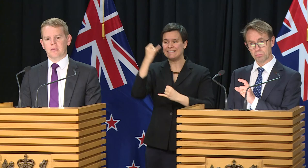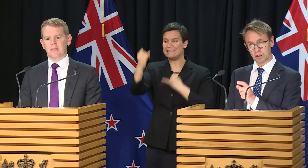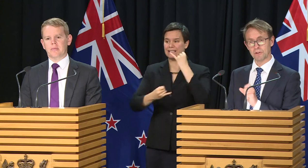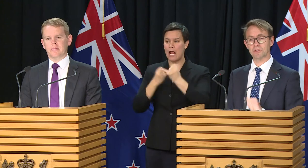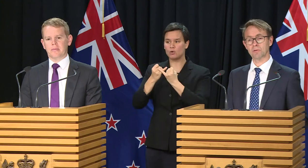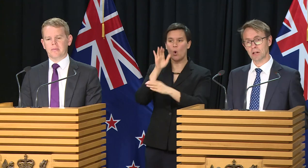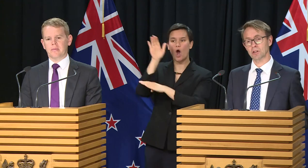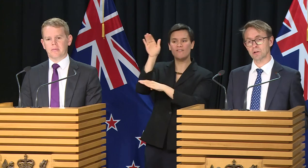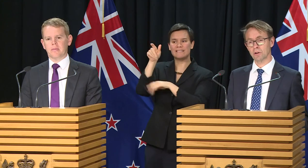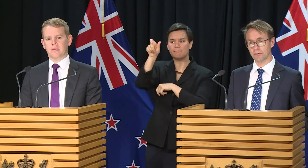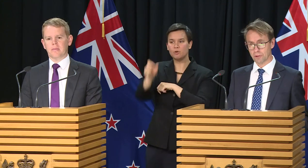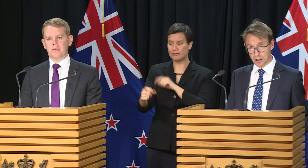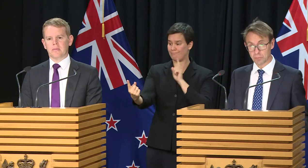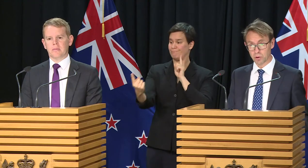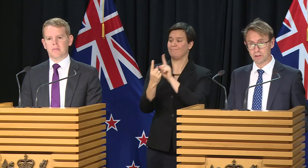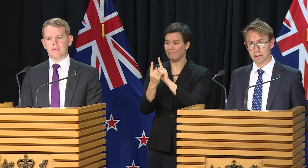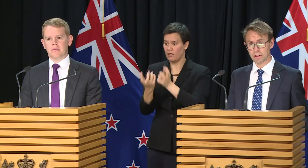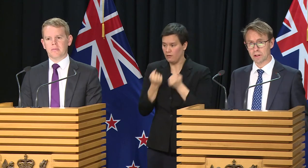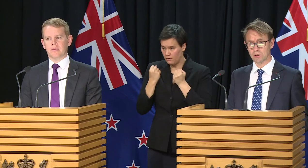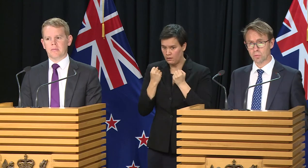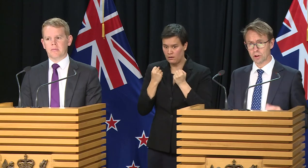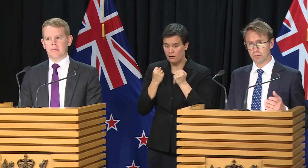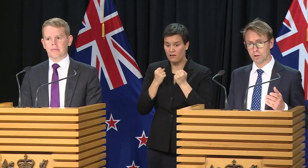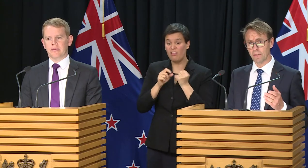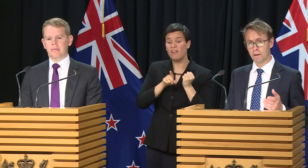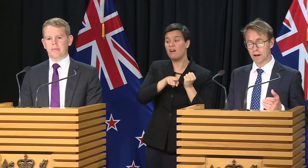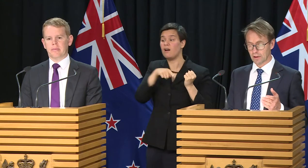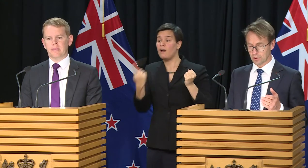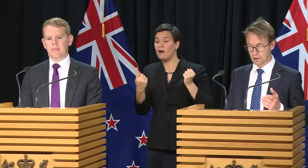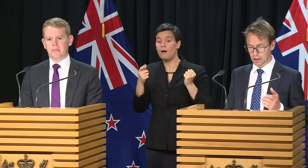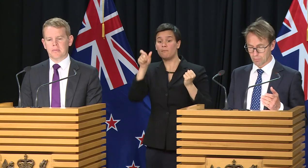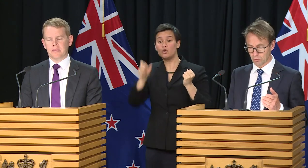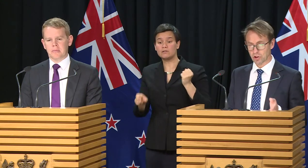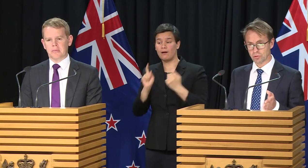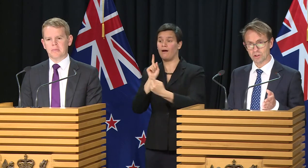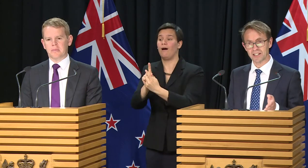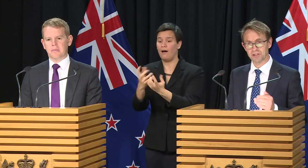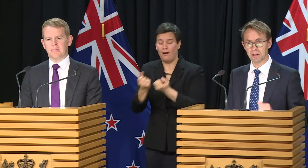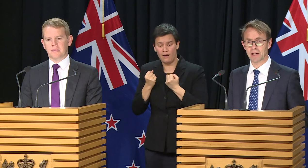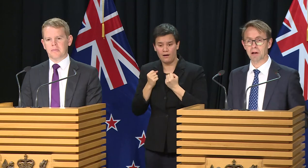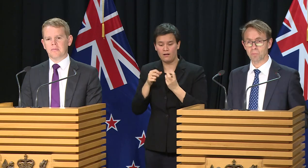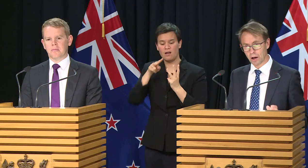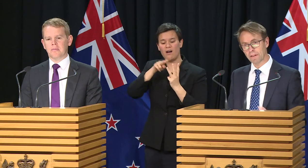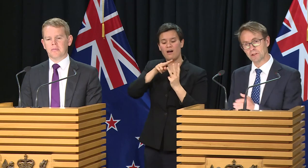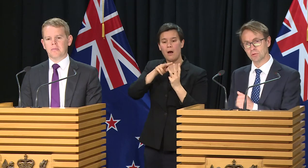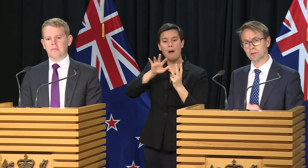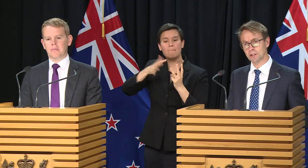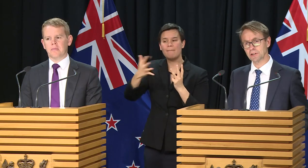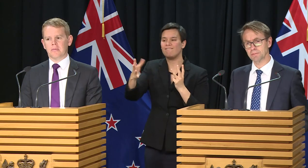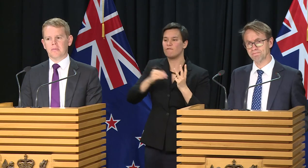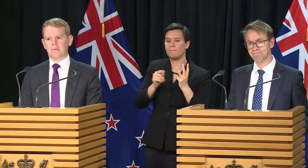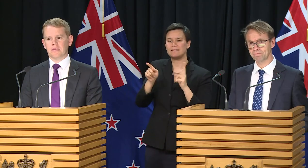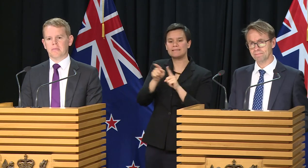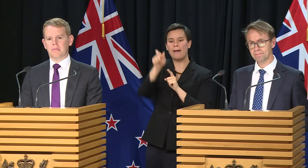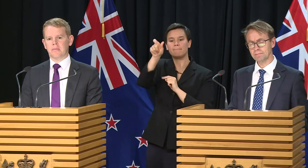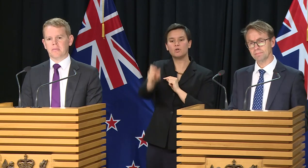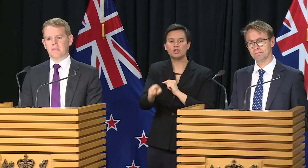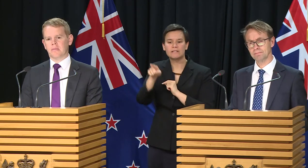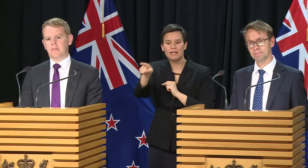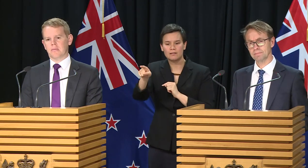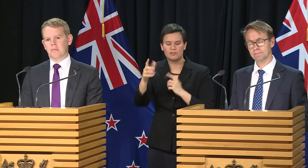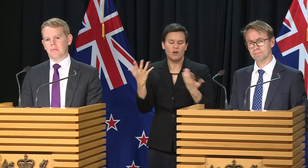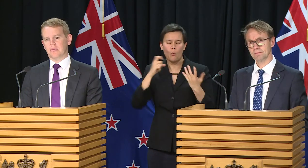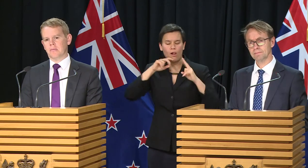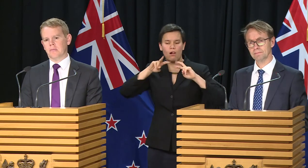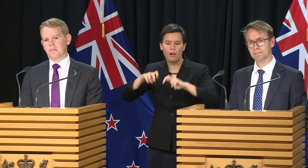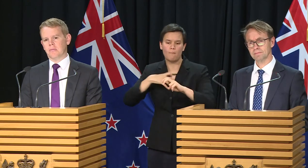very brief interaction on the Friday morning that the worker, the original case, became unwell and then sought a test. Is there any update